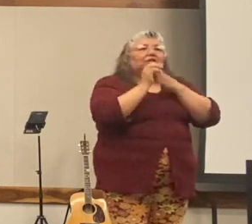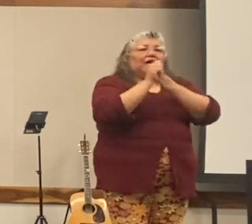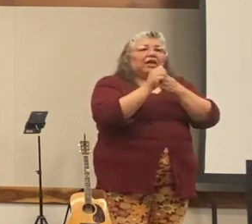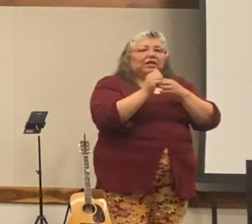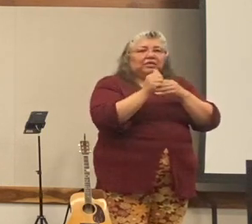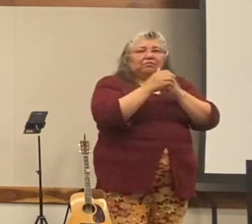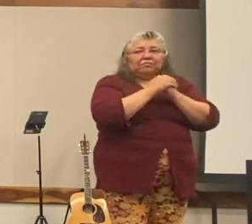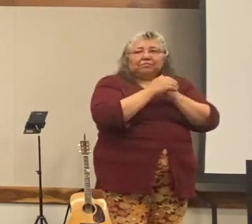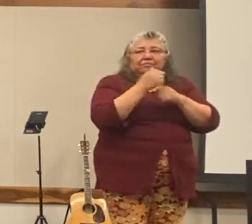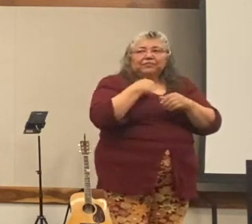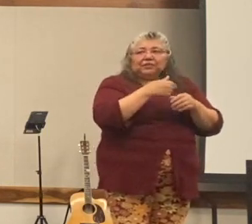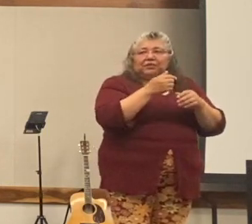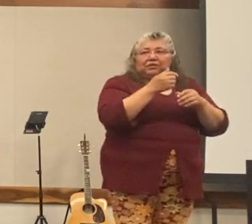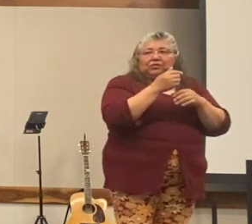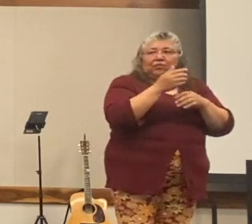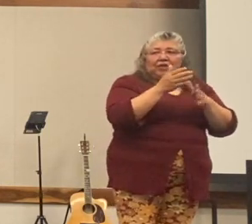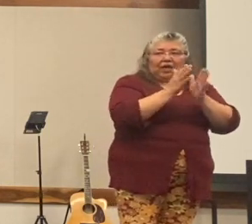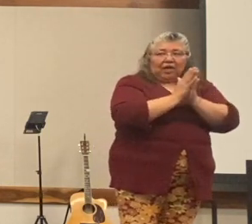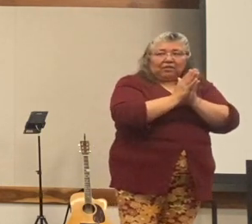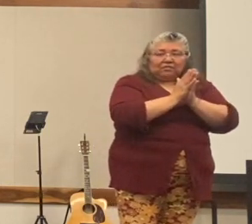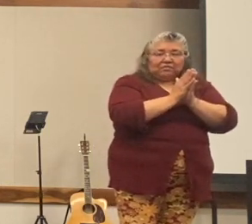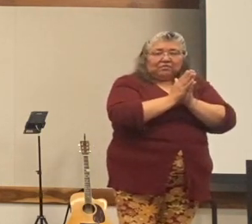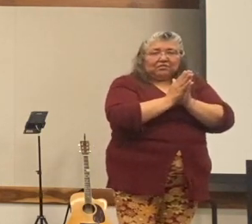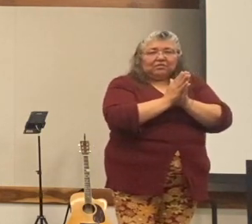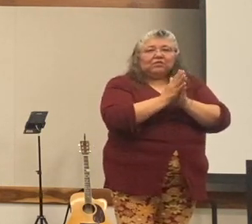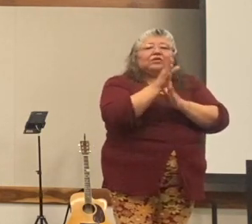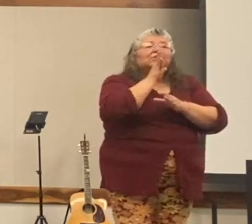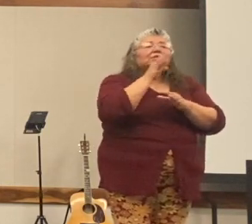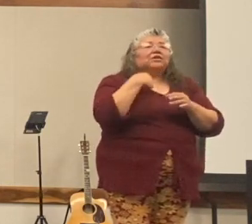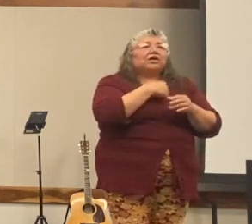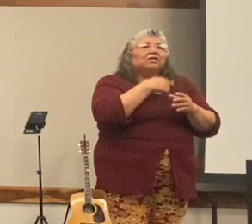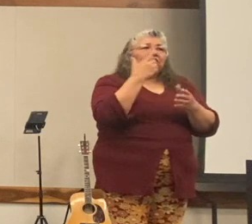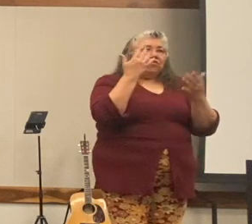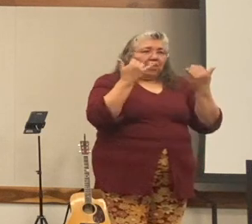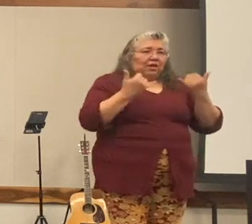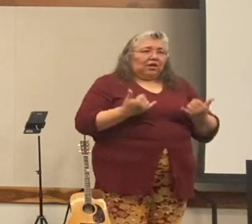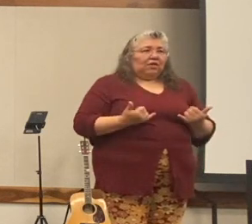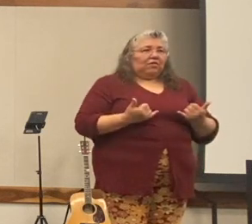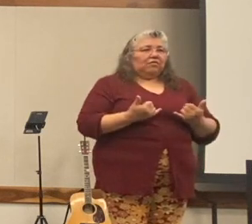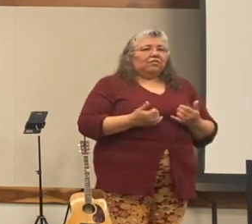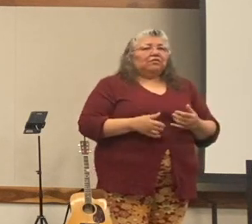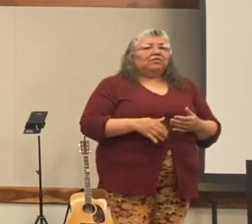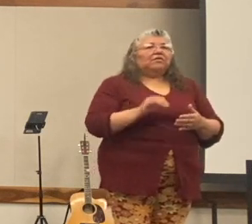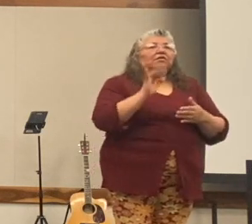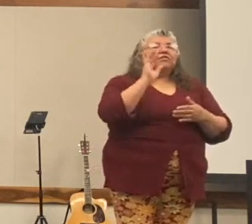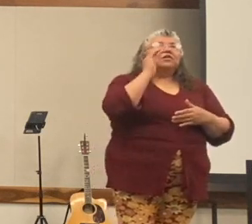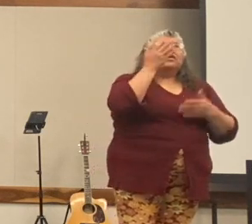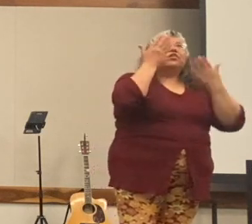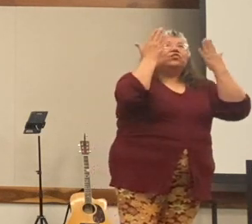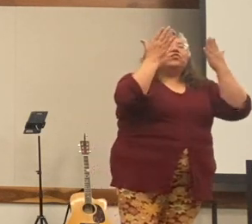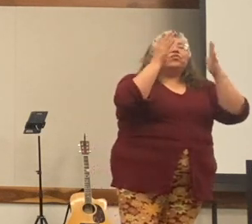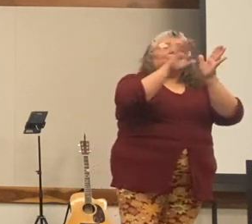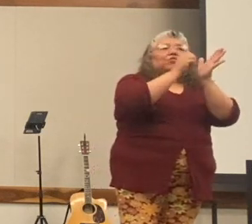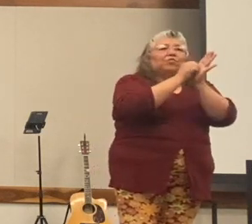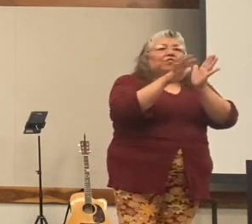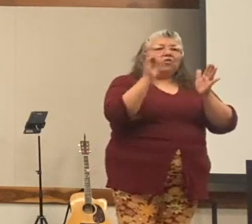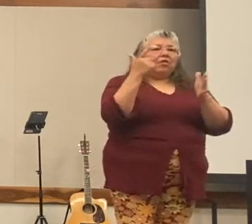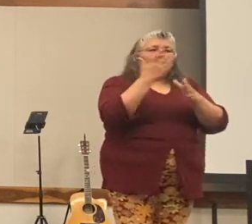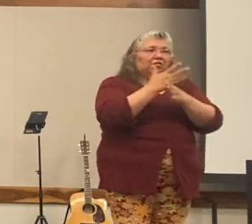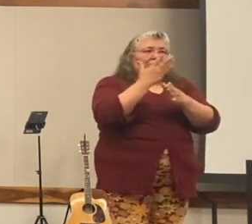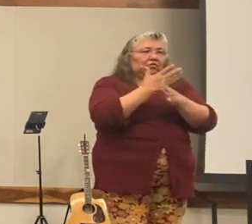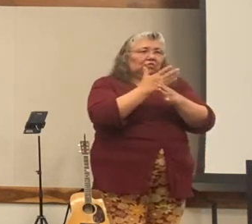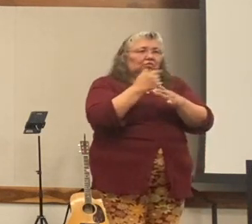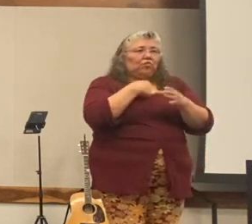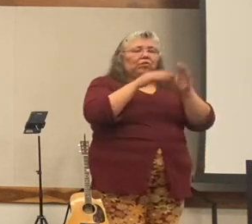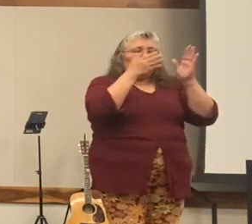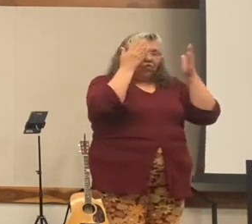us. Father, we ask God that you would speak to us right now, that you would remove all distractions from us, Lord, that we'd be